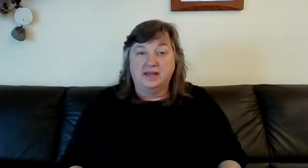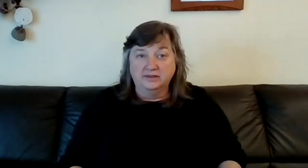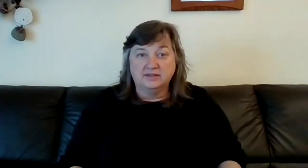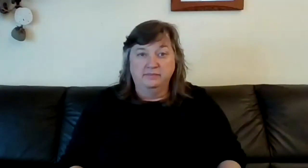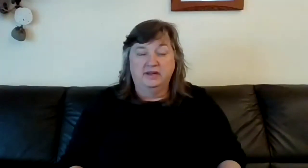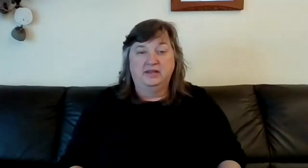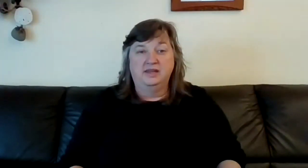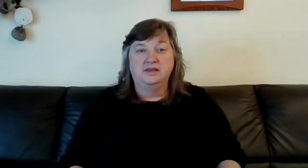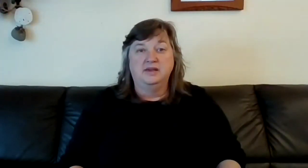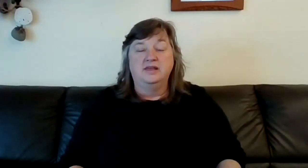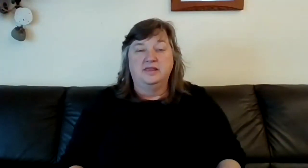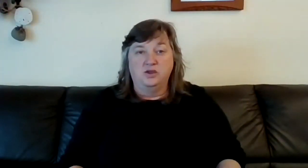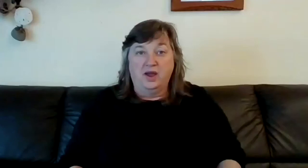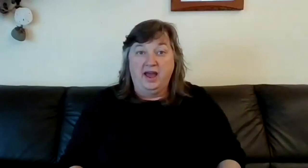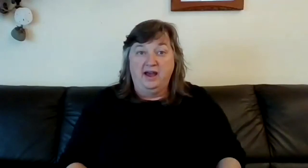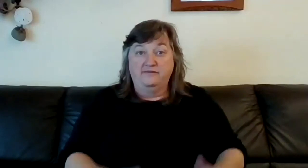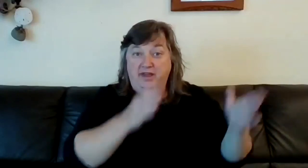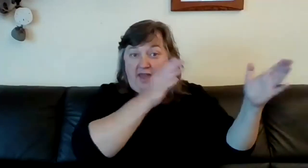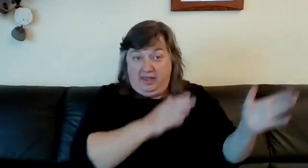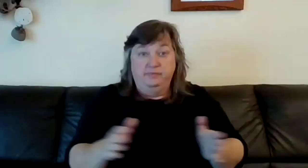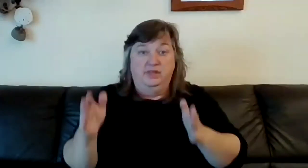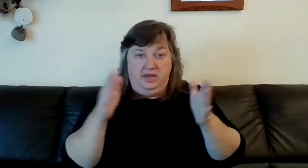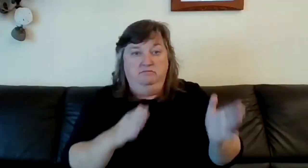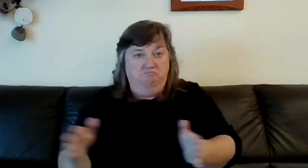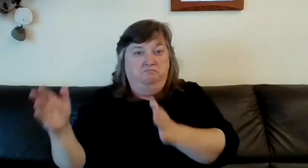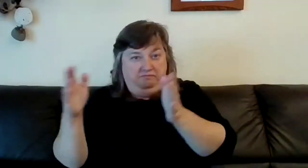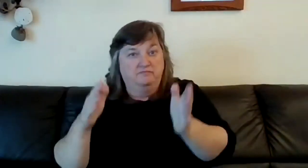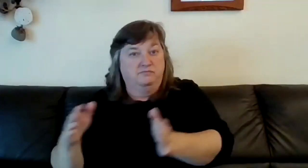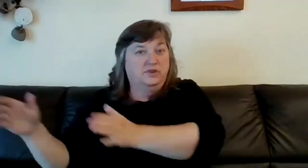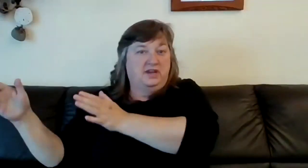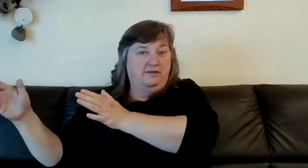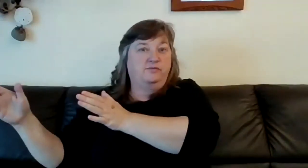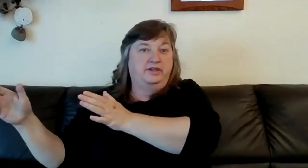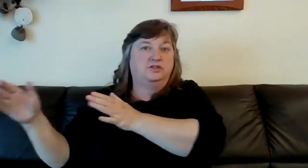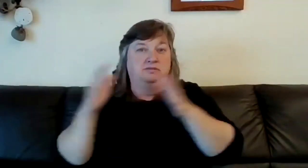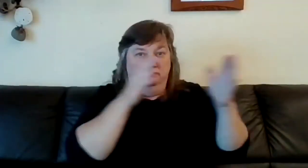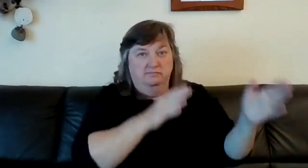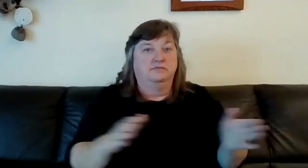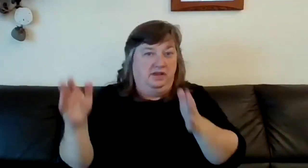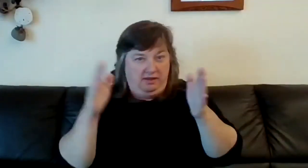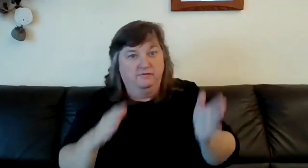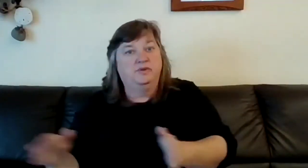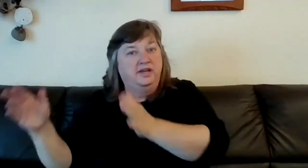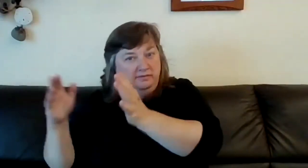tell somebody that you have a plan with an affirmation, have a plan.